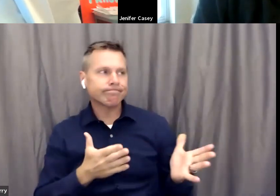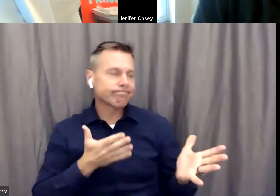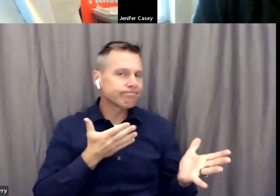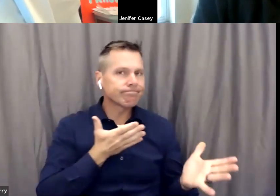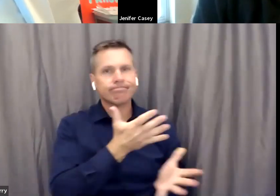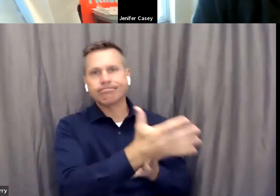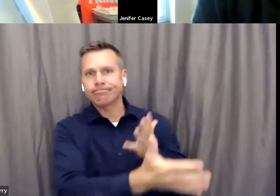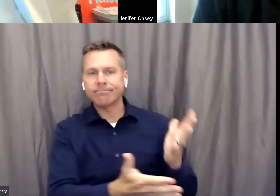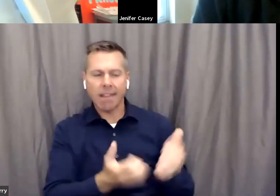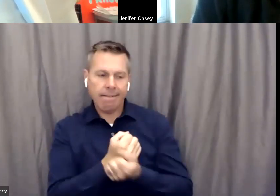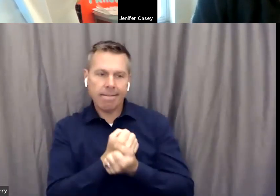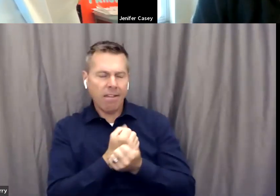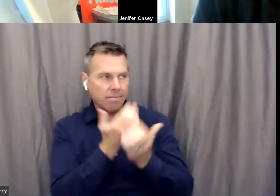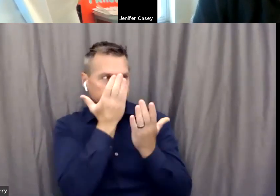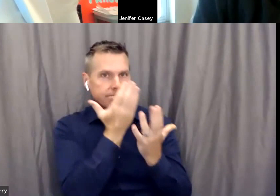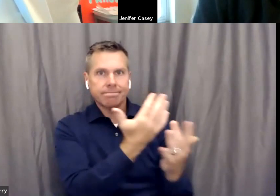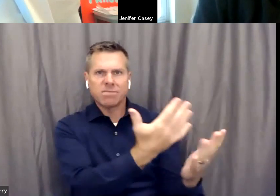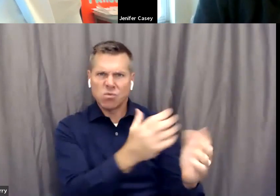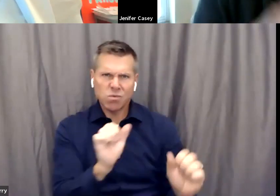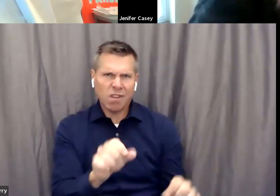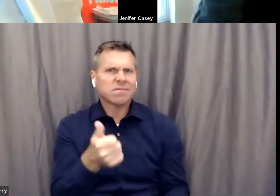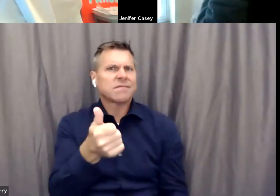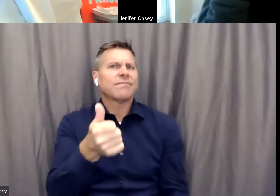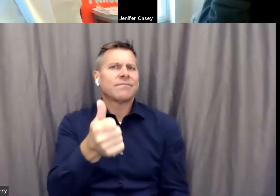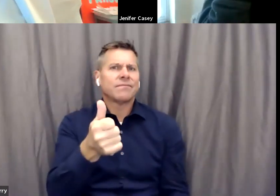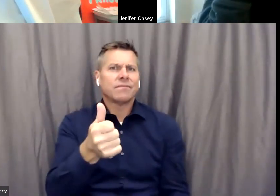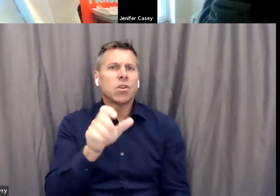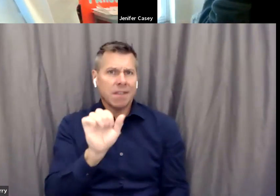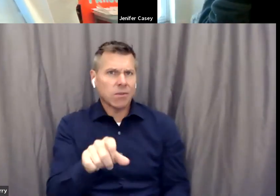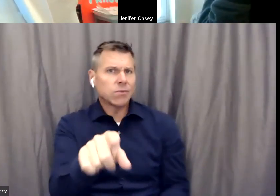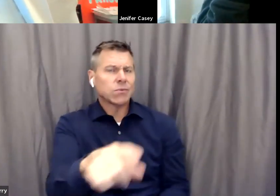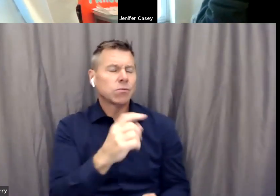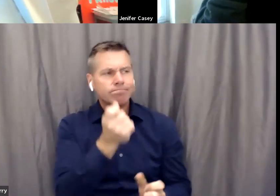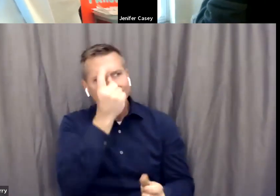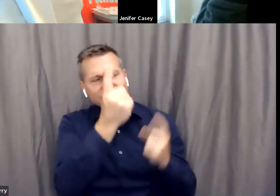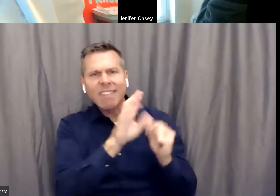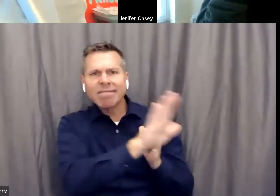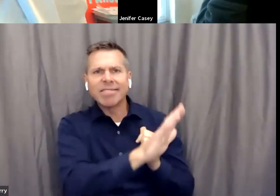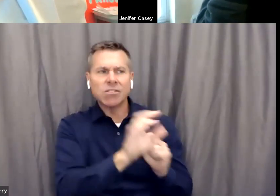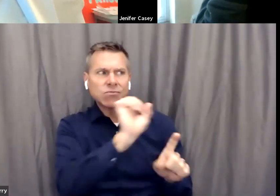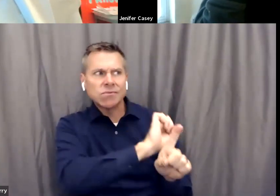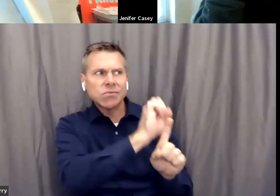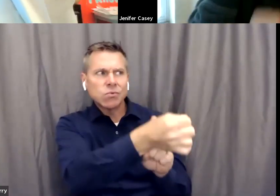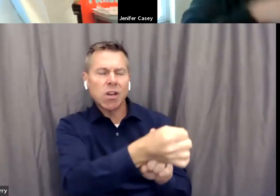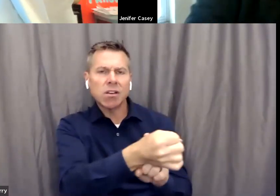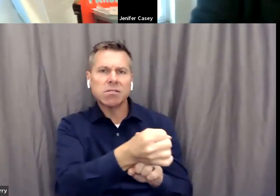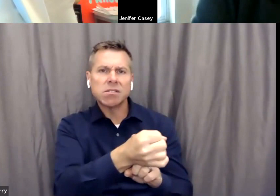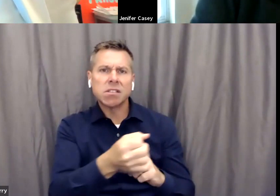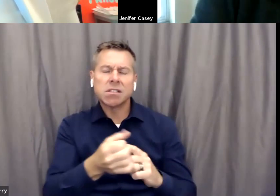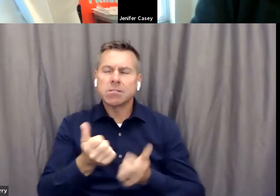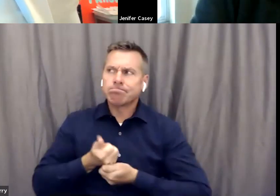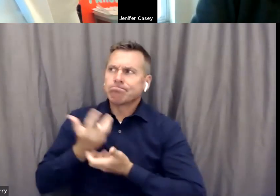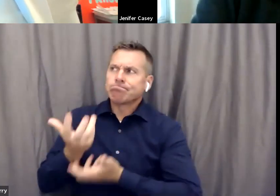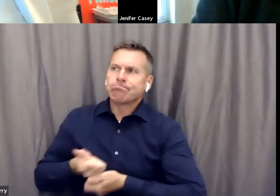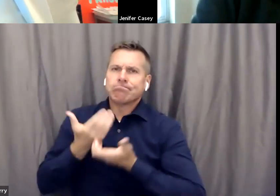with love. You can be understanding to their situation, because sometimes, like I said,